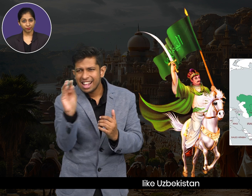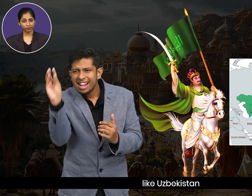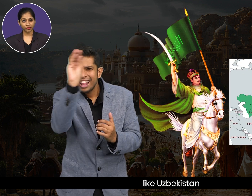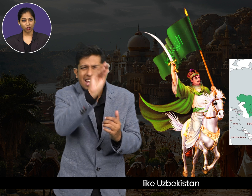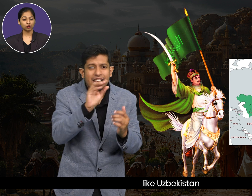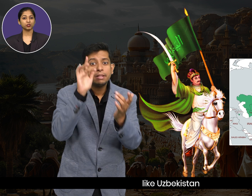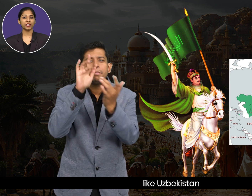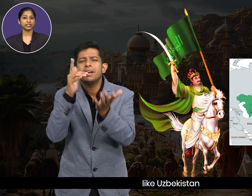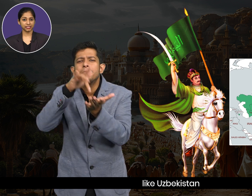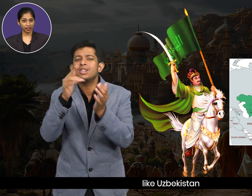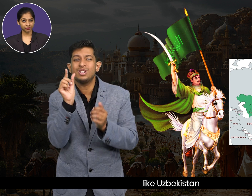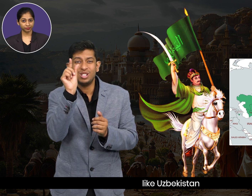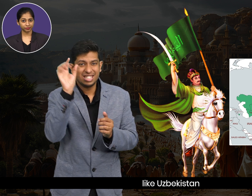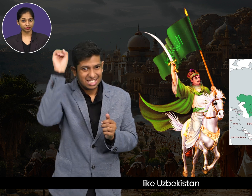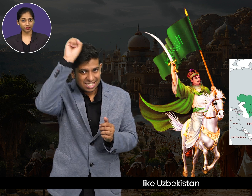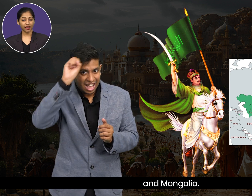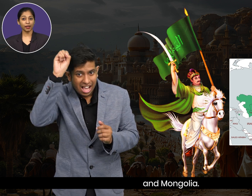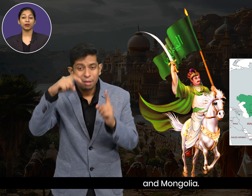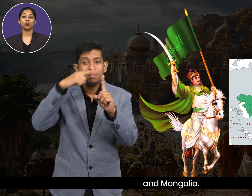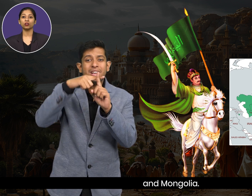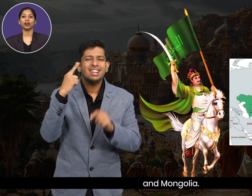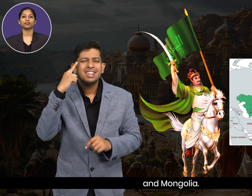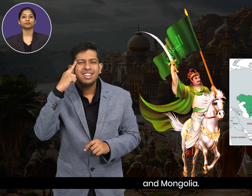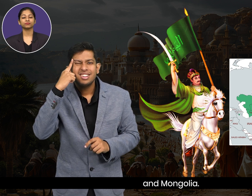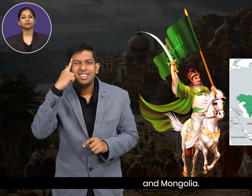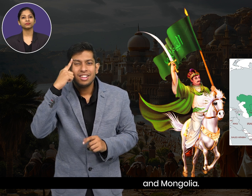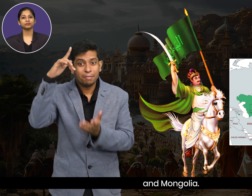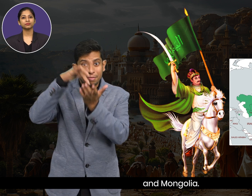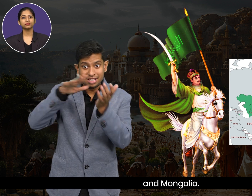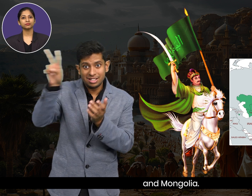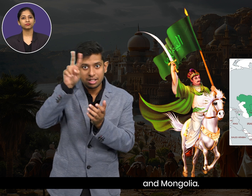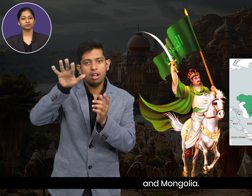like Uzbekistan and Mongolia.